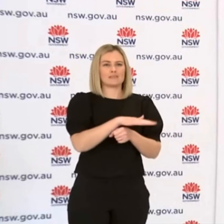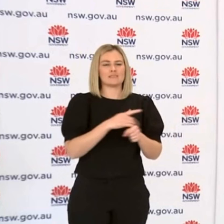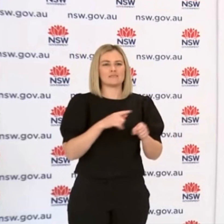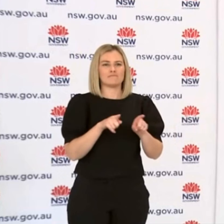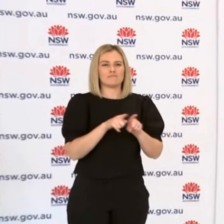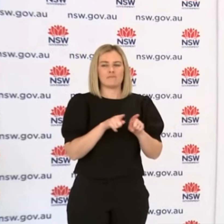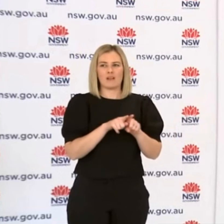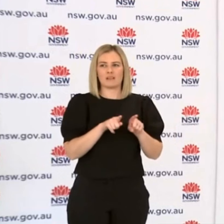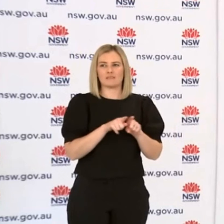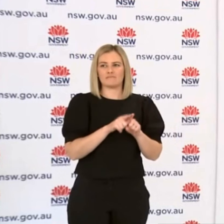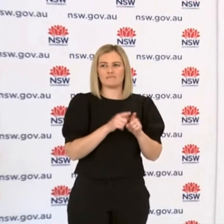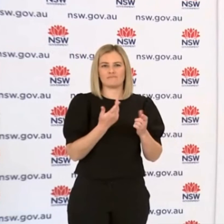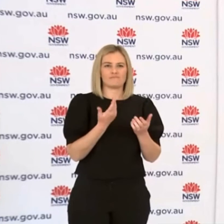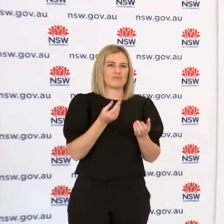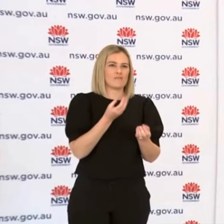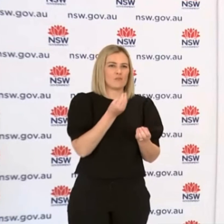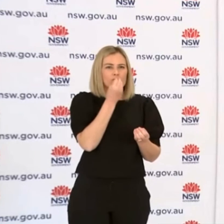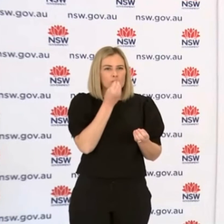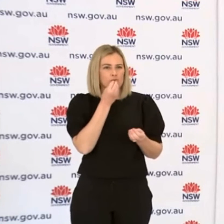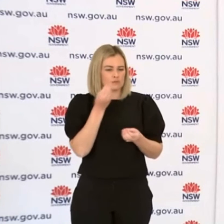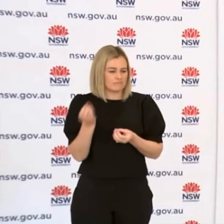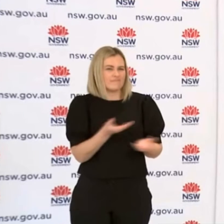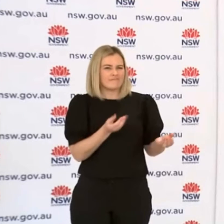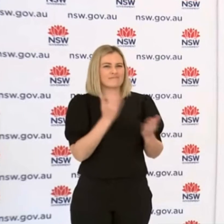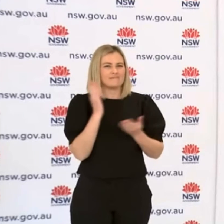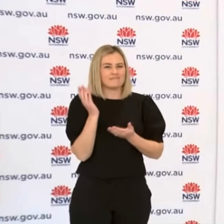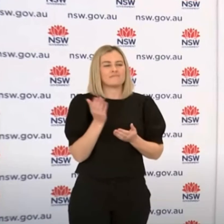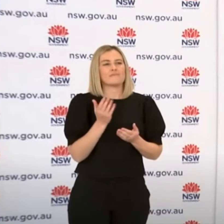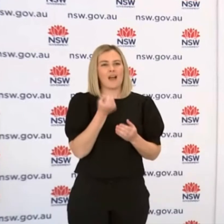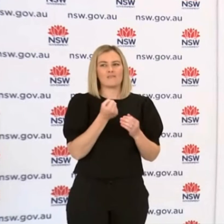that operate, and I think in that area we've got Woolworths and Coles and Aldi,